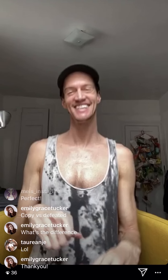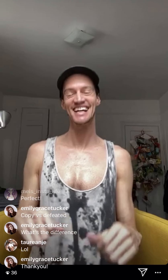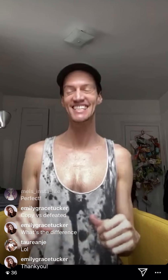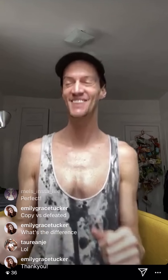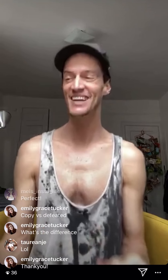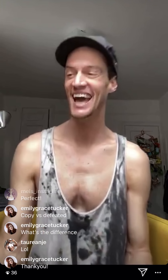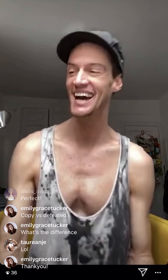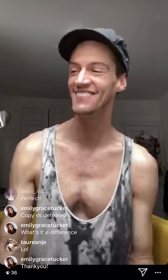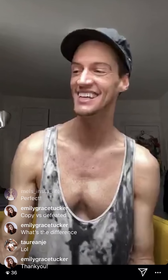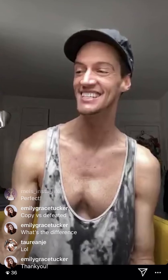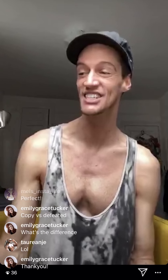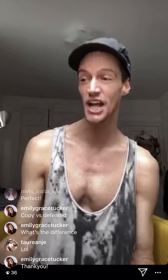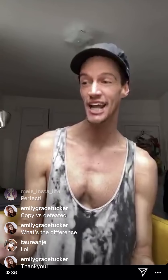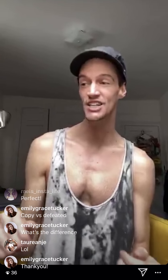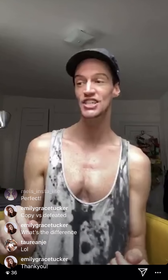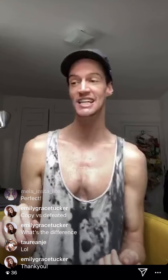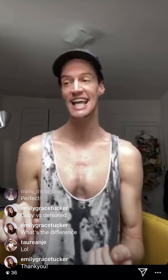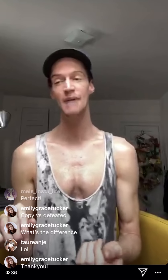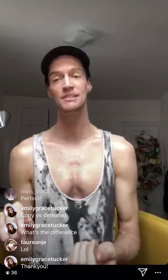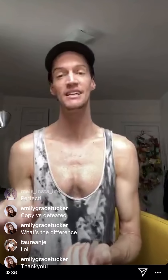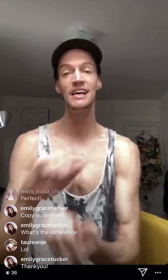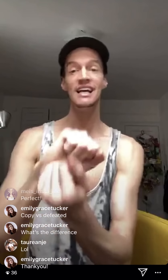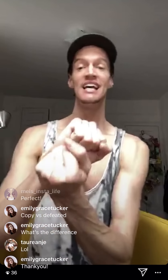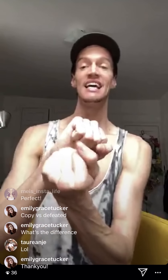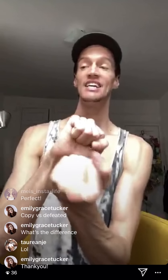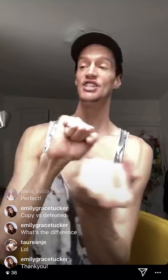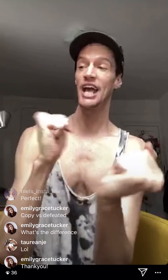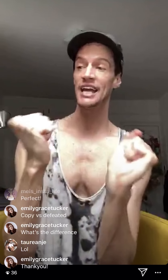sign we have is change, adapt,